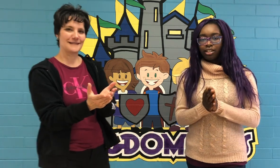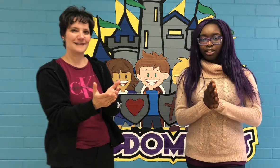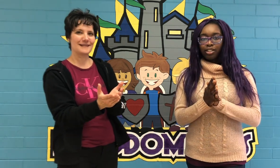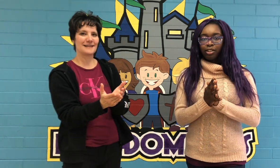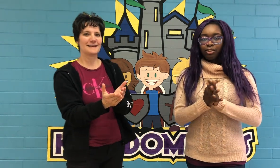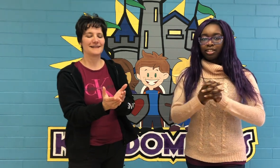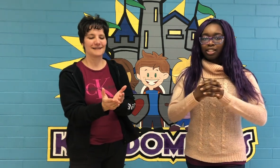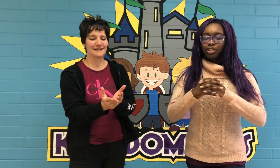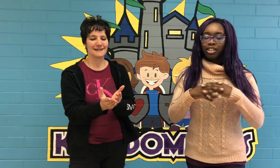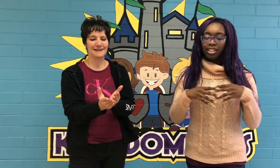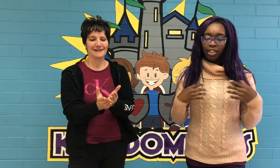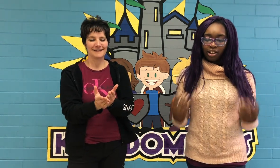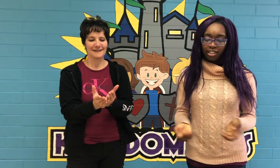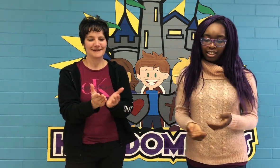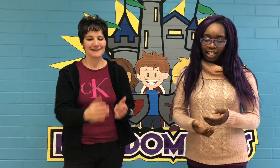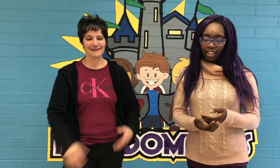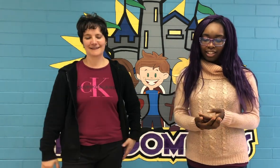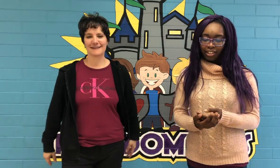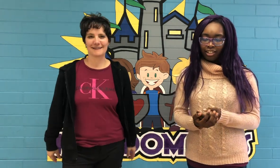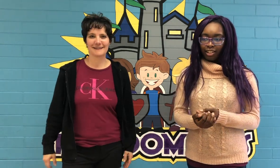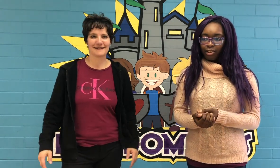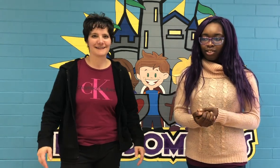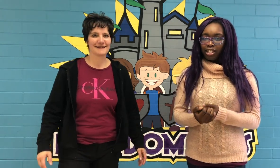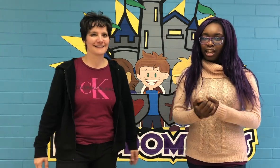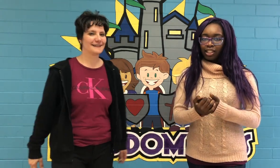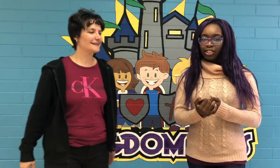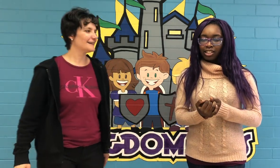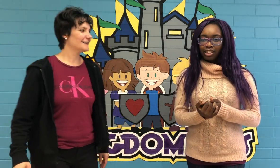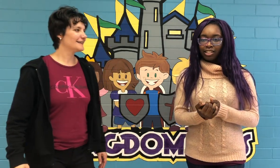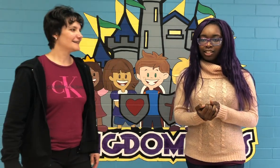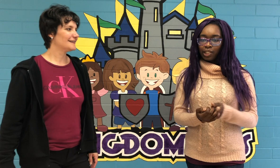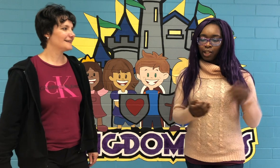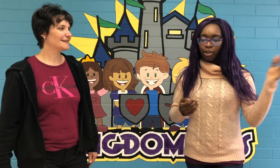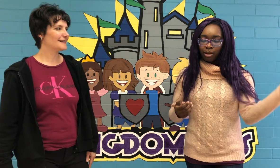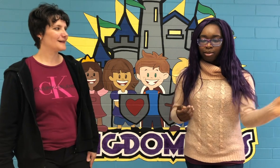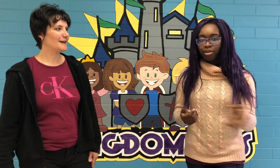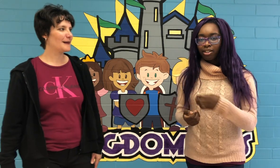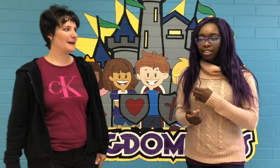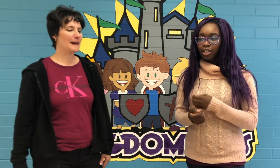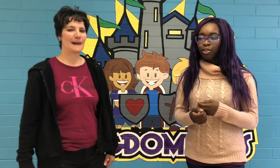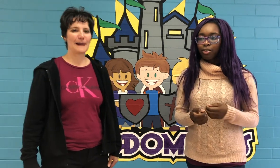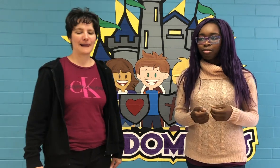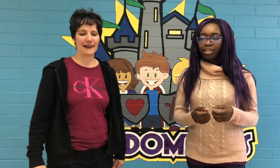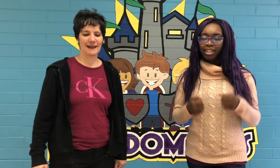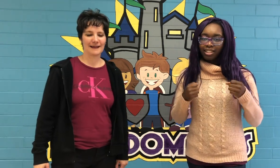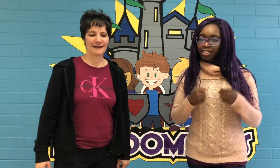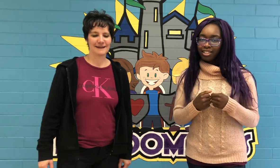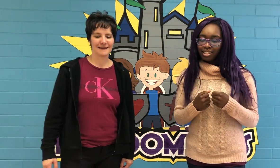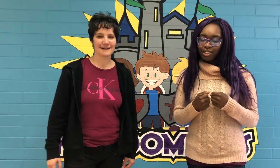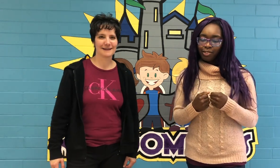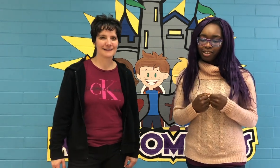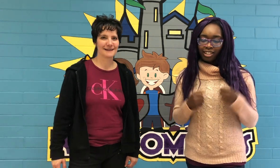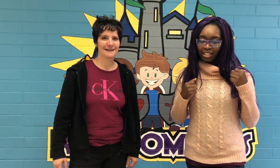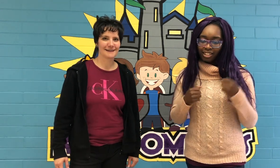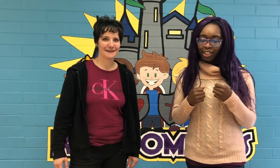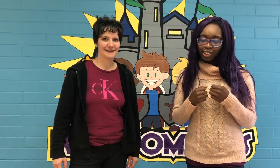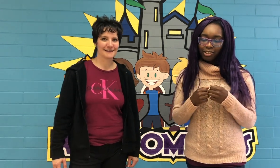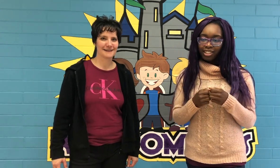5:22-23. So let's try this all together with the actions. You can grab your parents at home and be like, this is good for us. Let's all do it